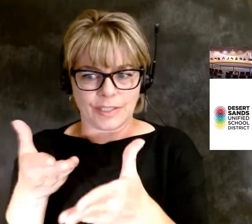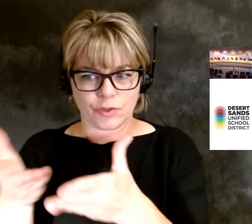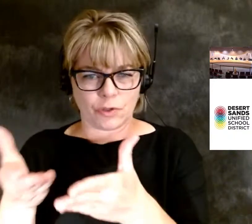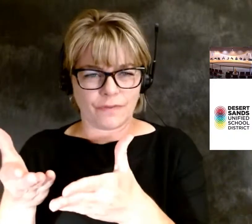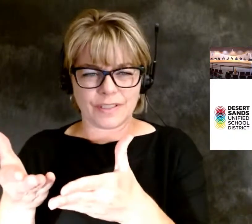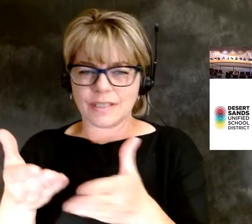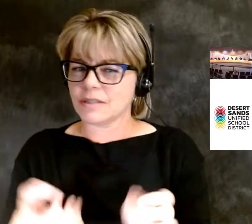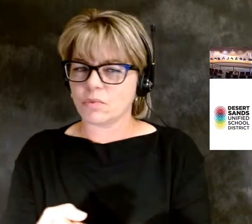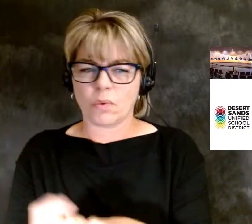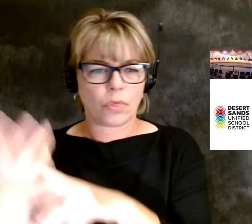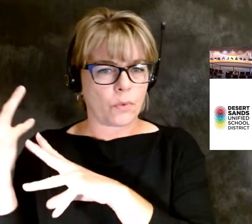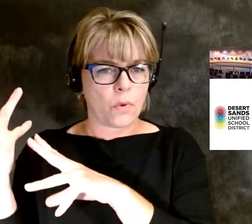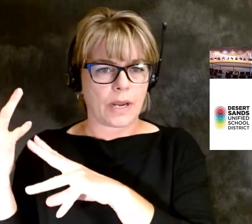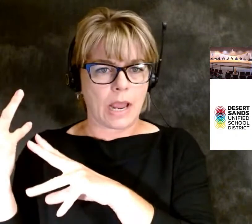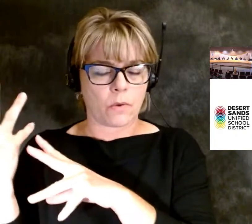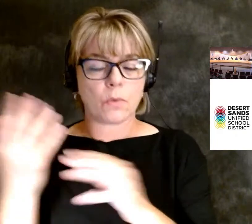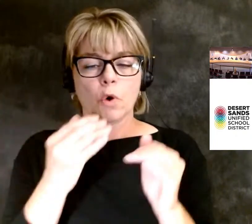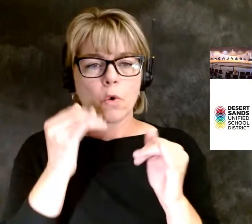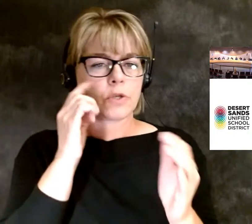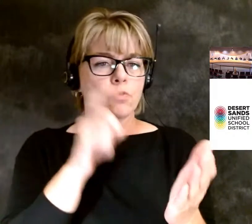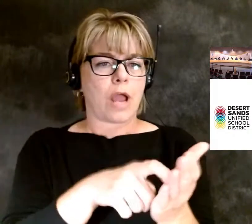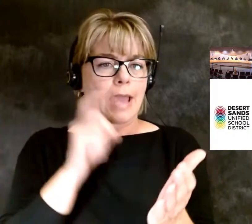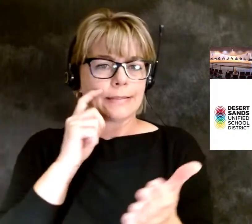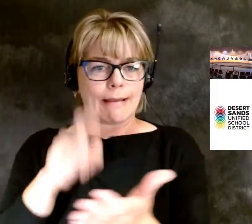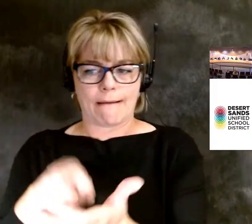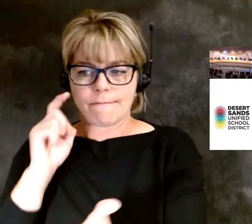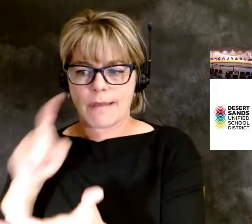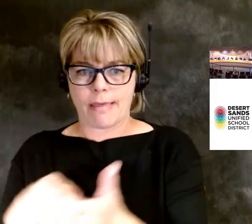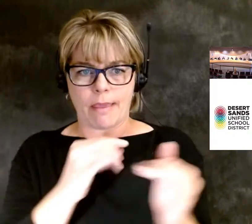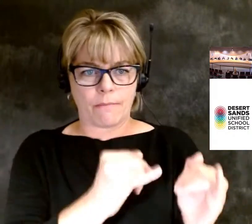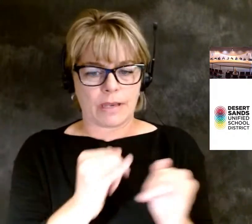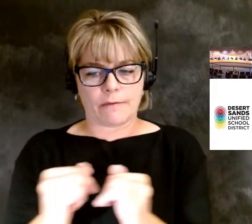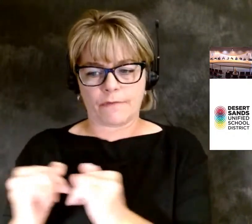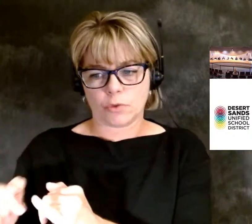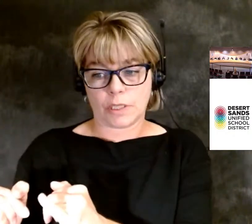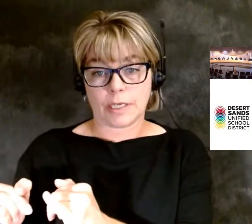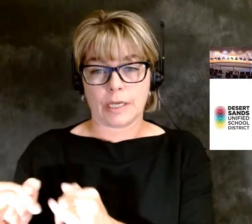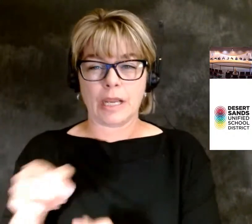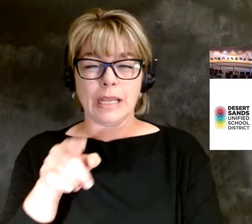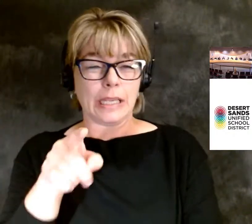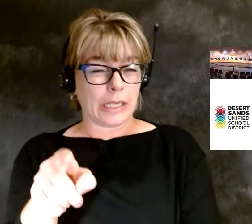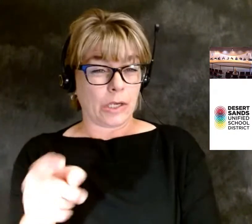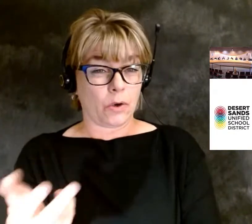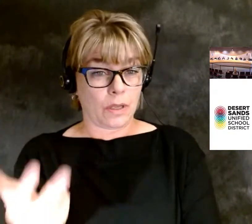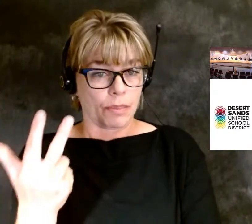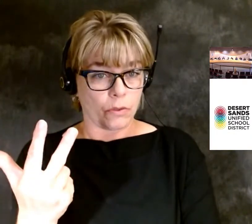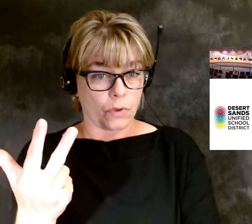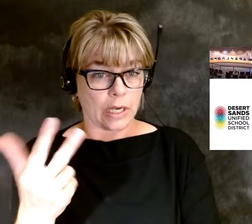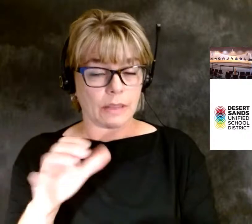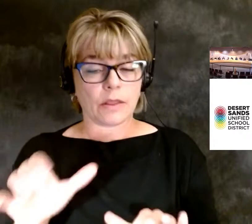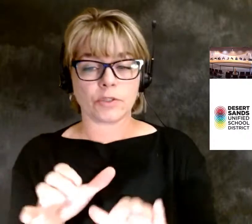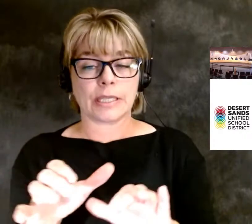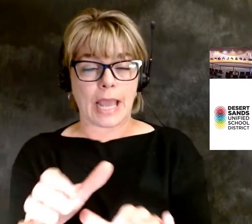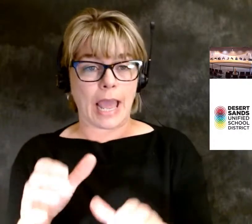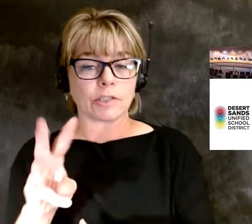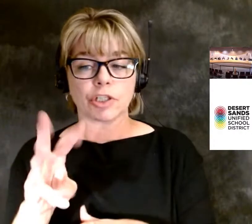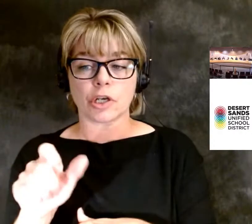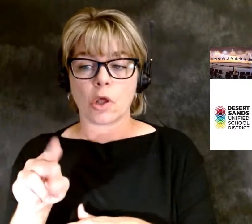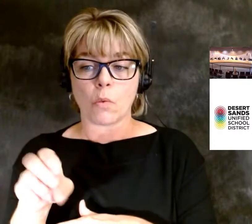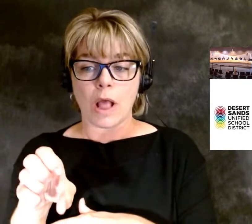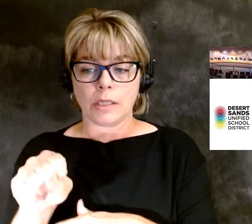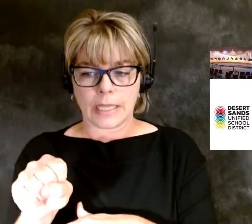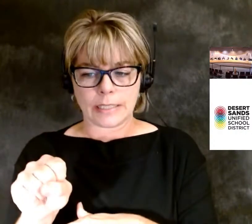you see here in Goal 3, there is an action area, such as health and wellness, that contains three lines of